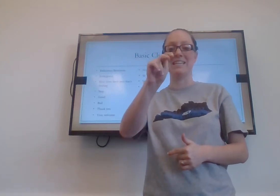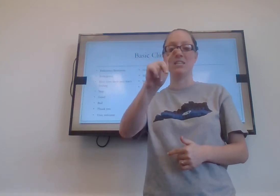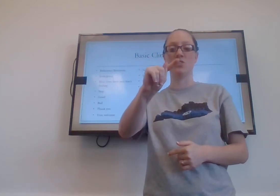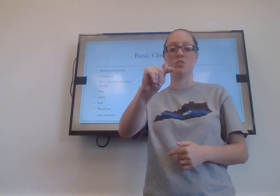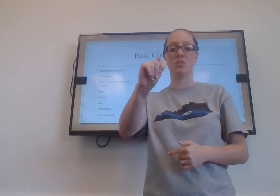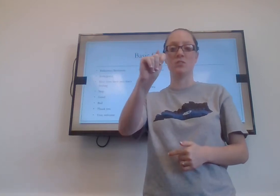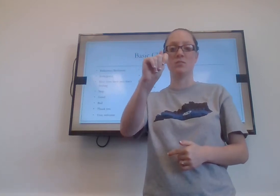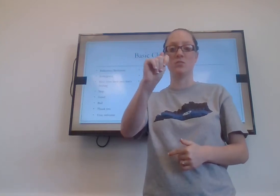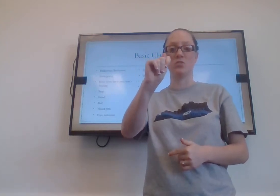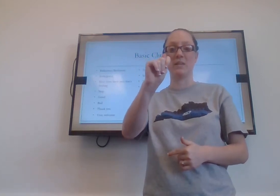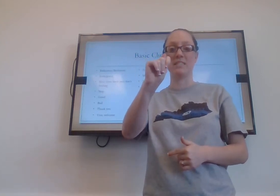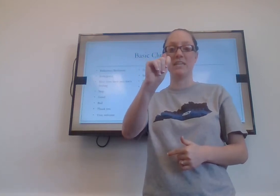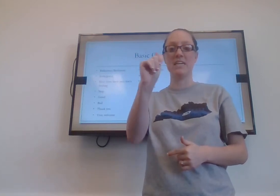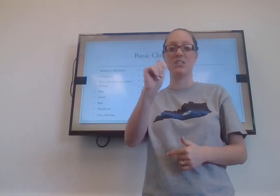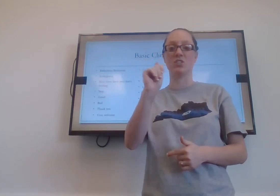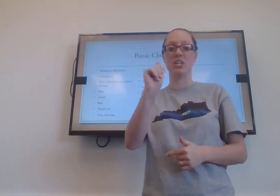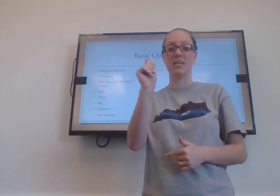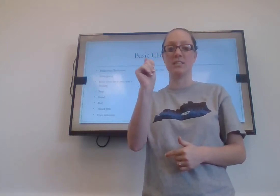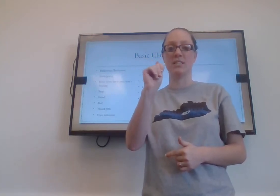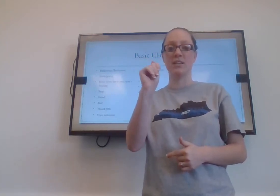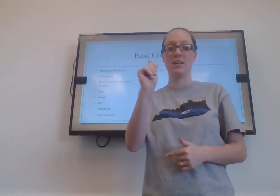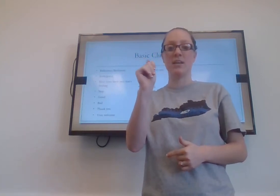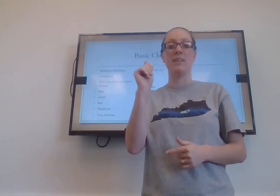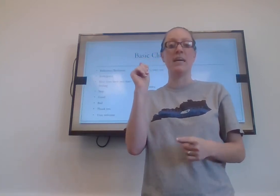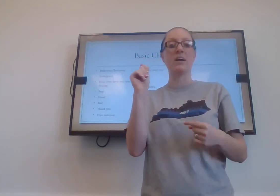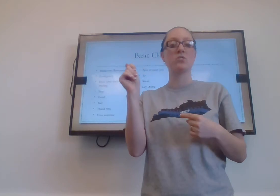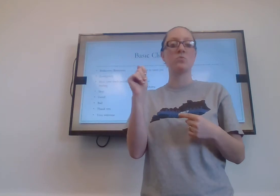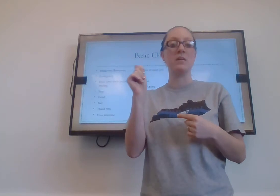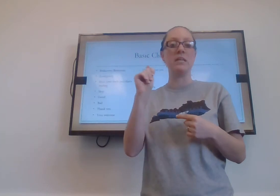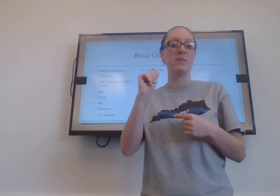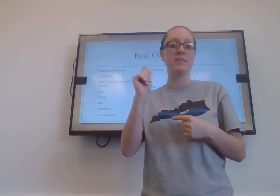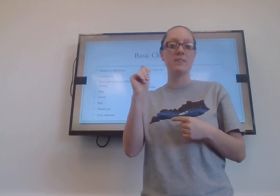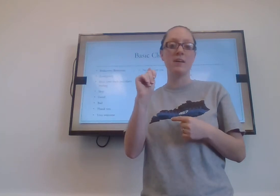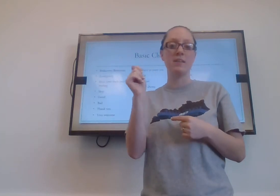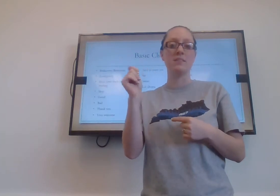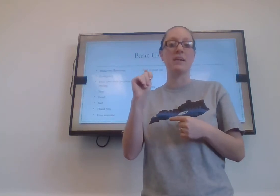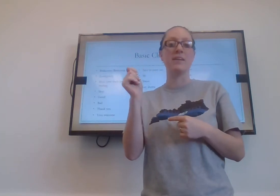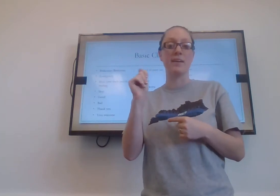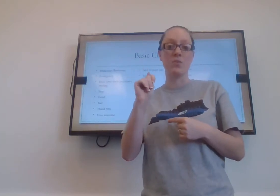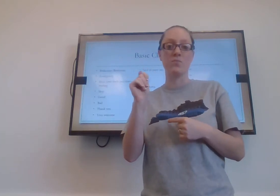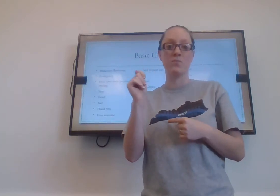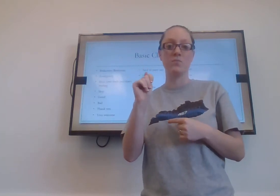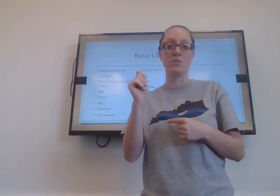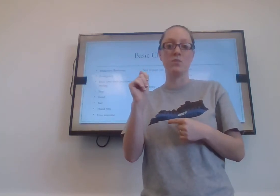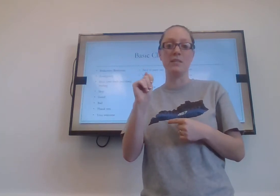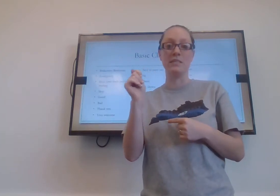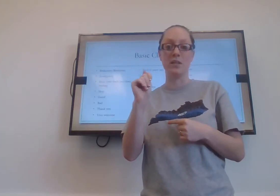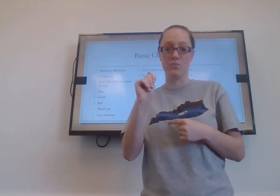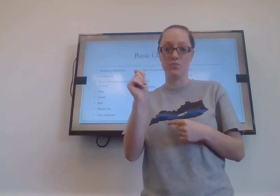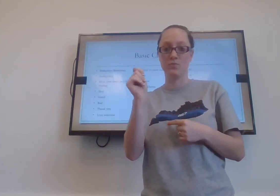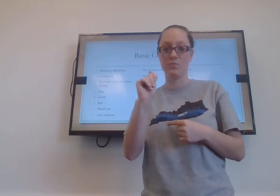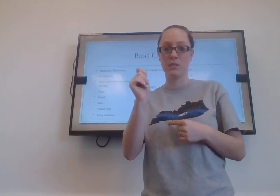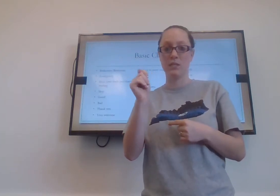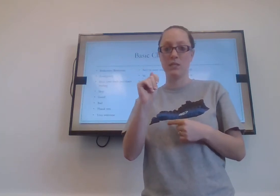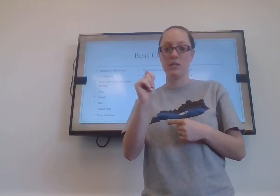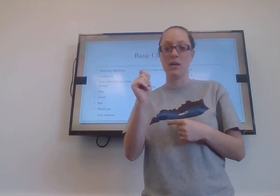So you're going to just make a T and you're going to shake it. The actual meaning of the sign is I've got to go. So need to go.